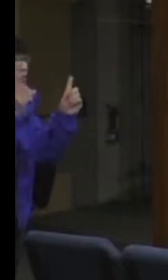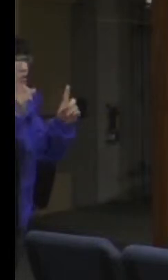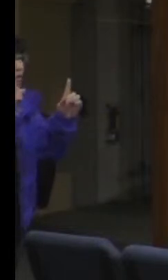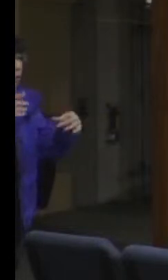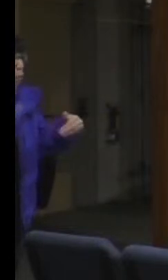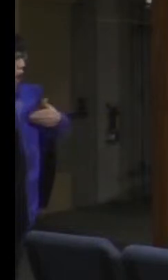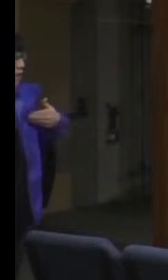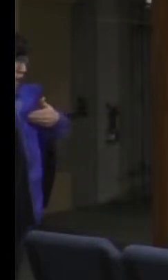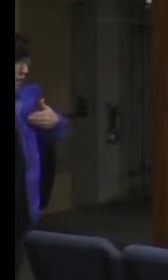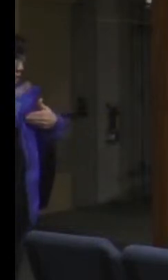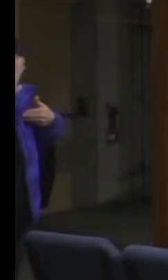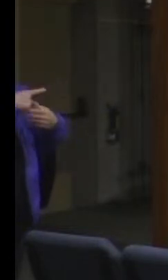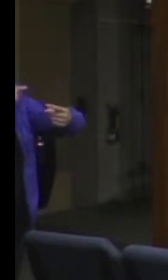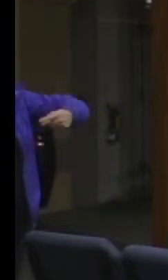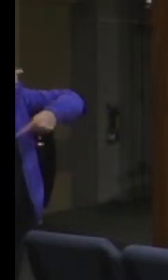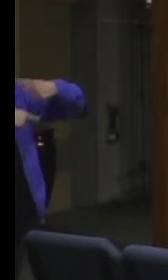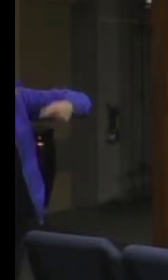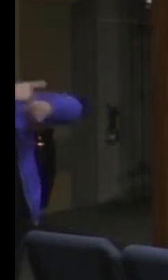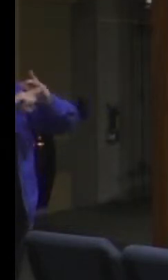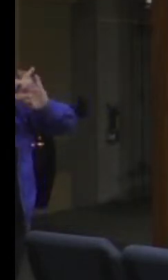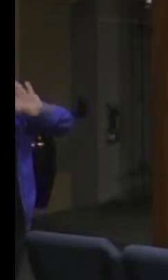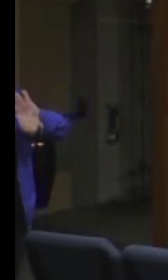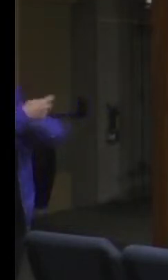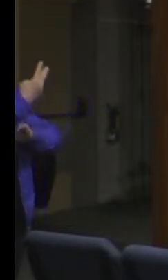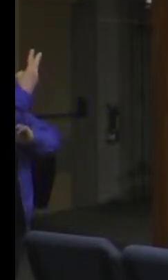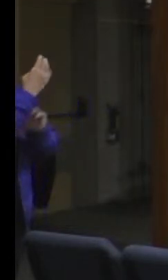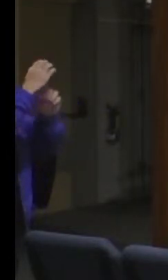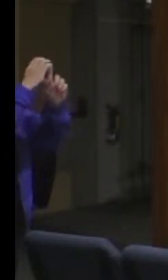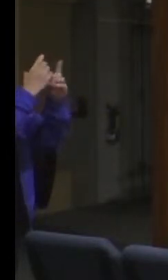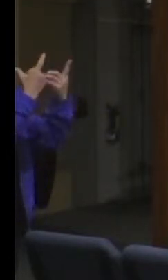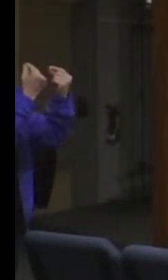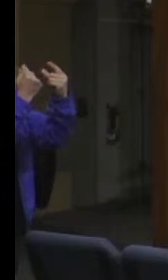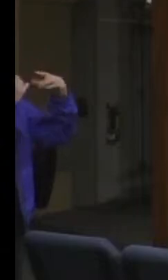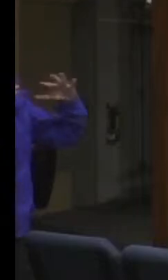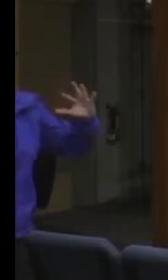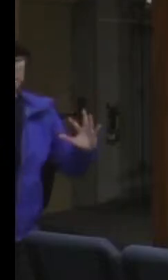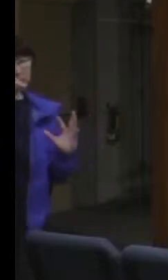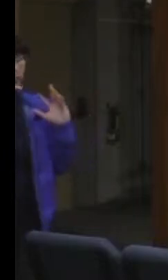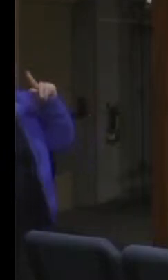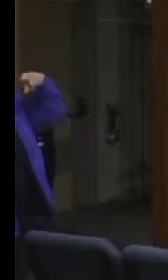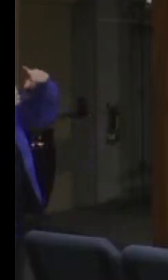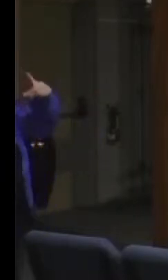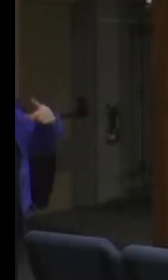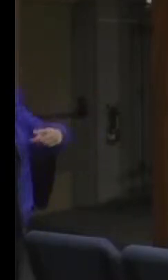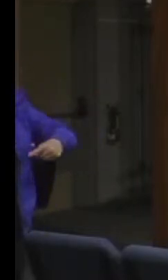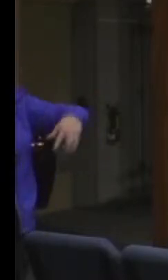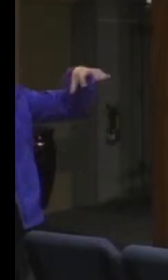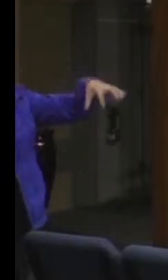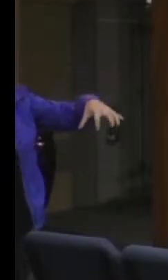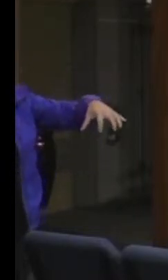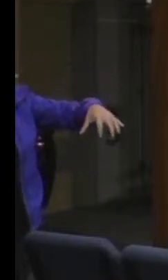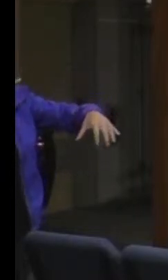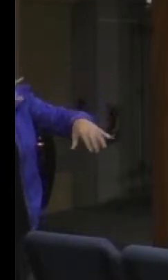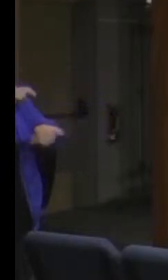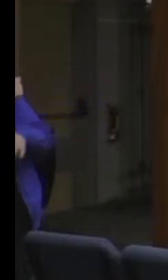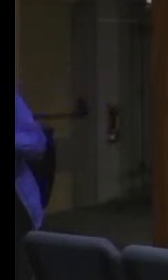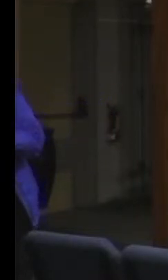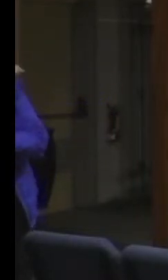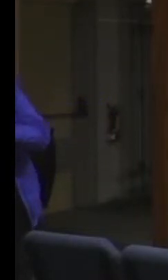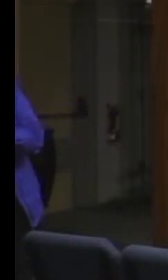And you don't have to say who did what. But in sign language, it's a 3D language. So you